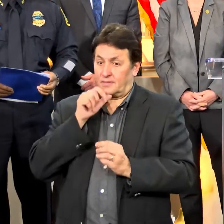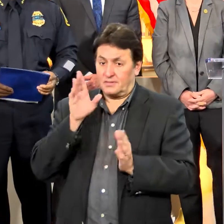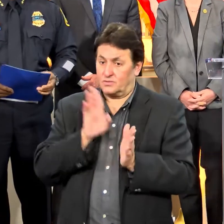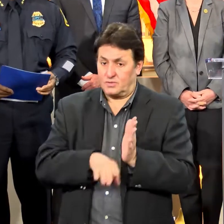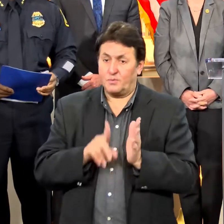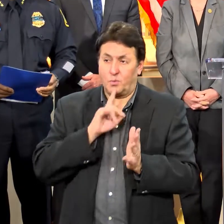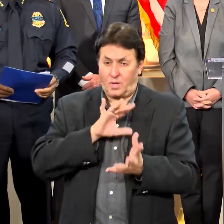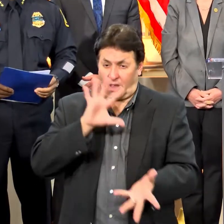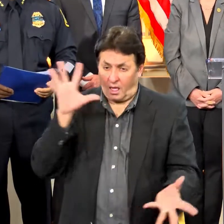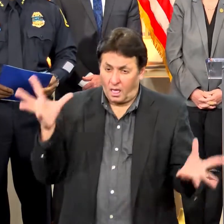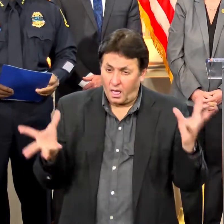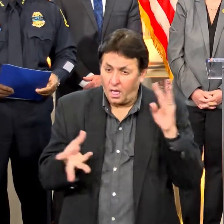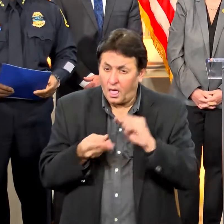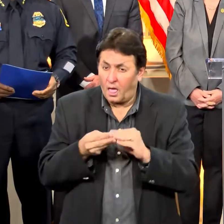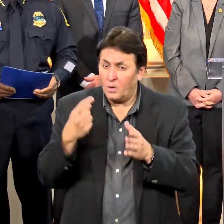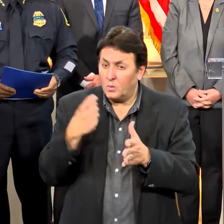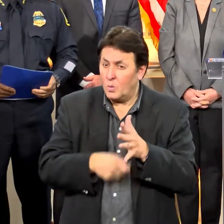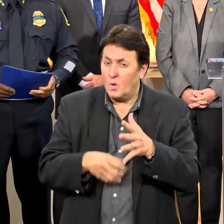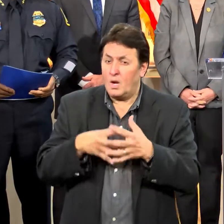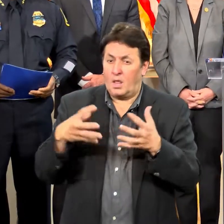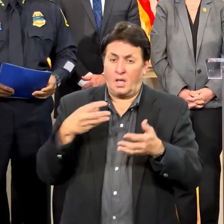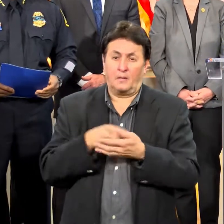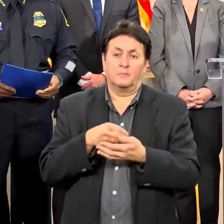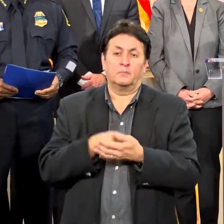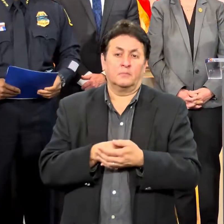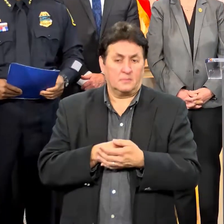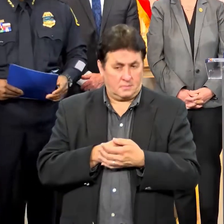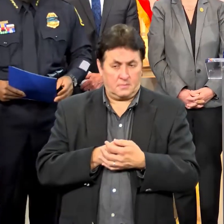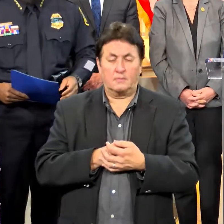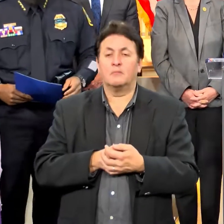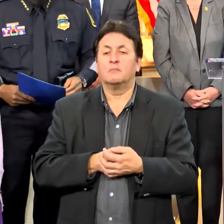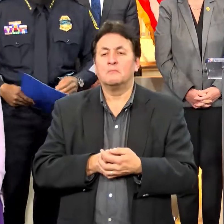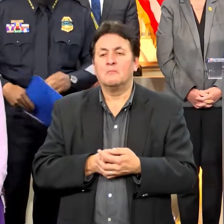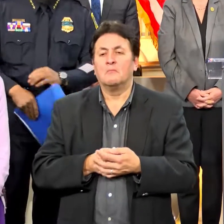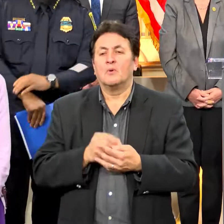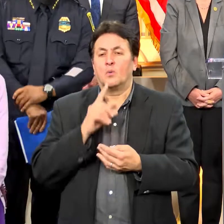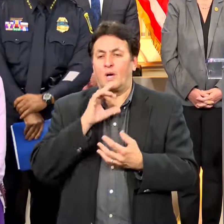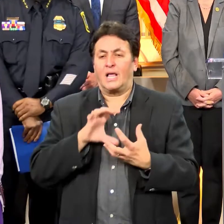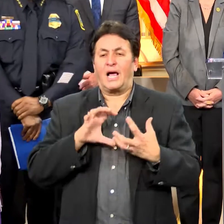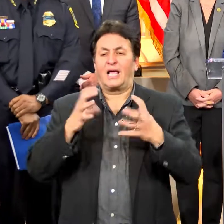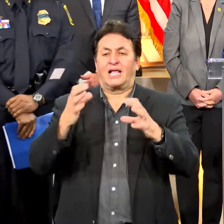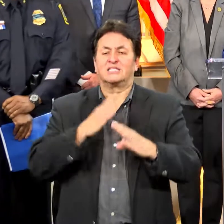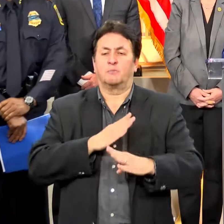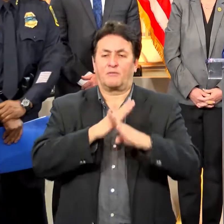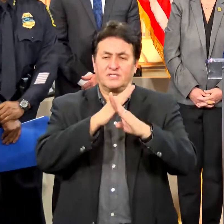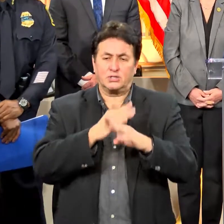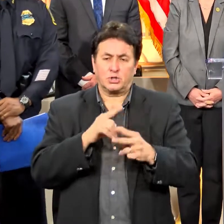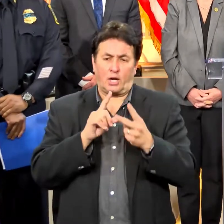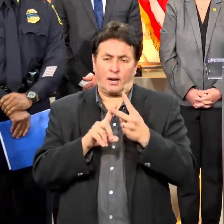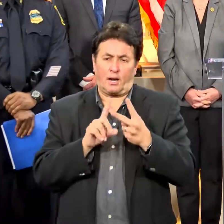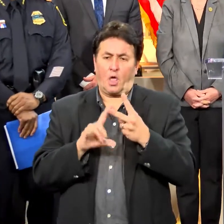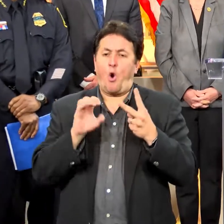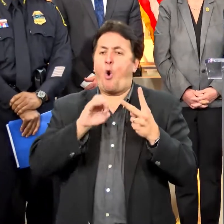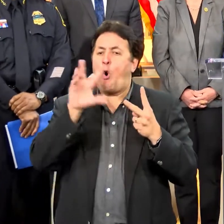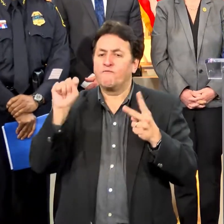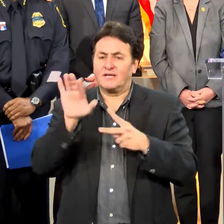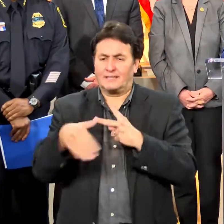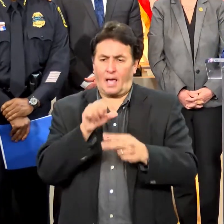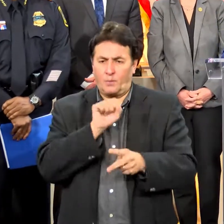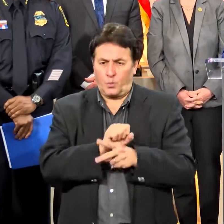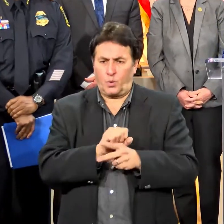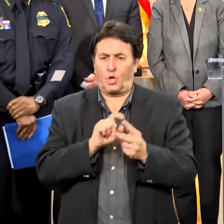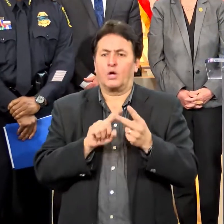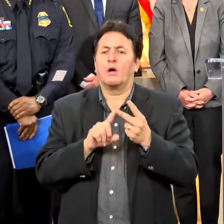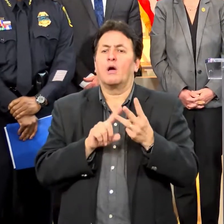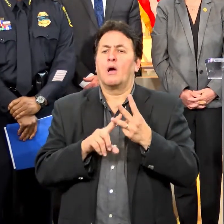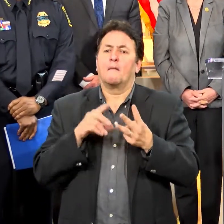program, when you include our crisis intervention, the overtime, buyback program, our